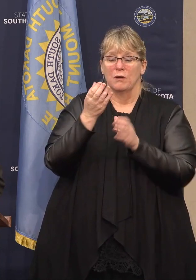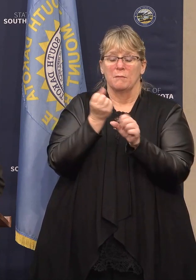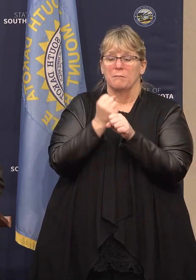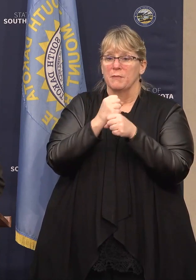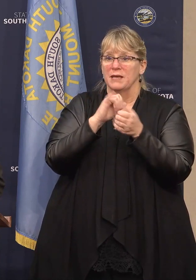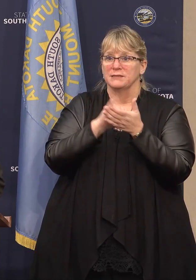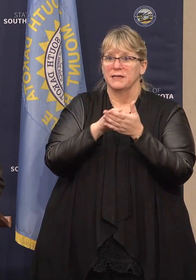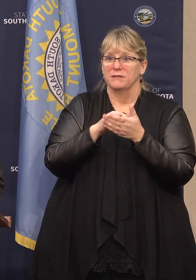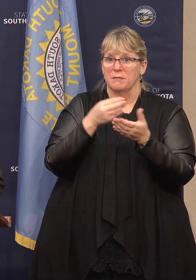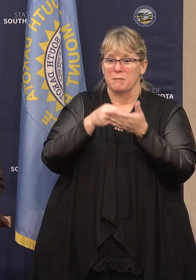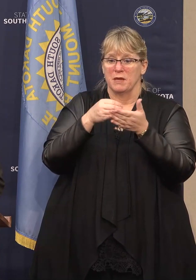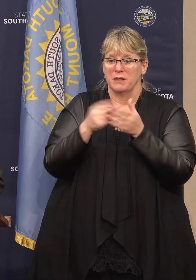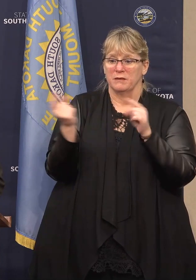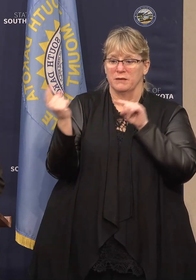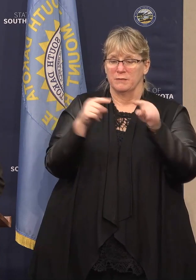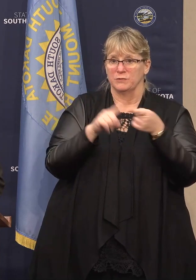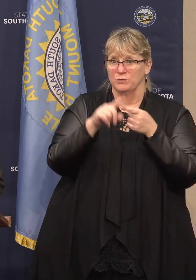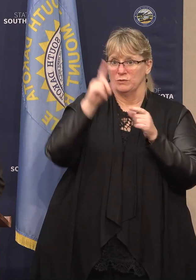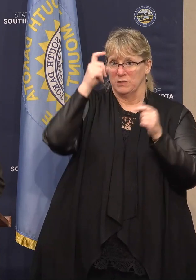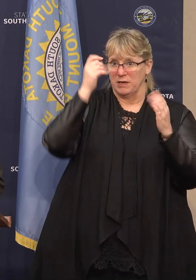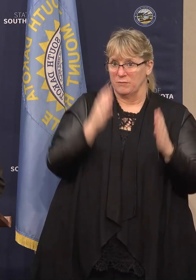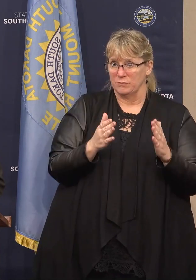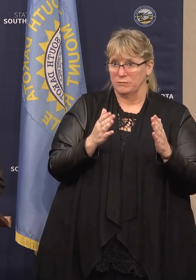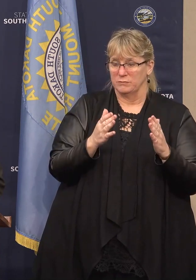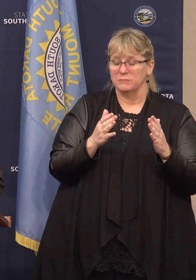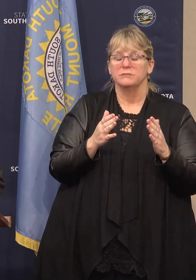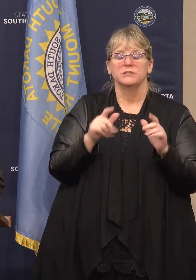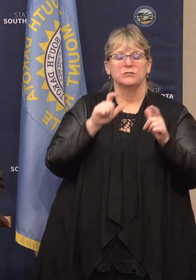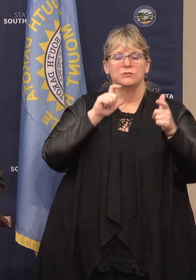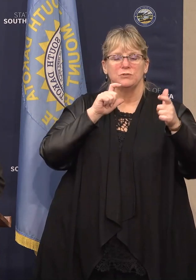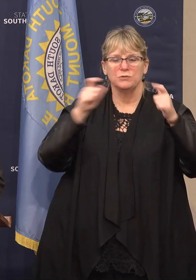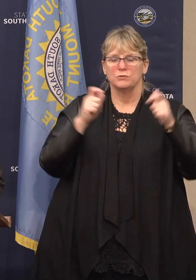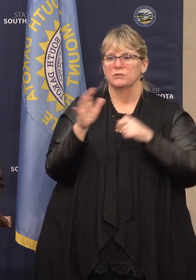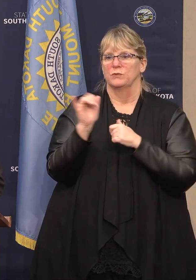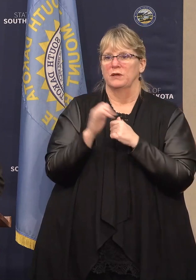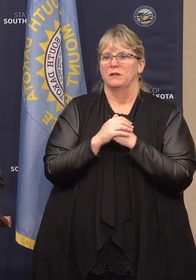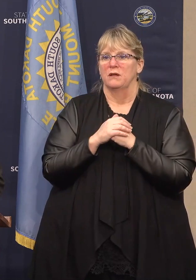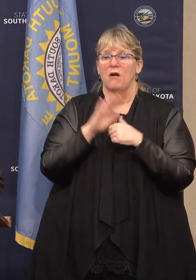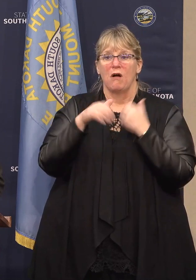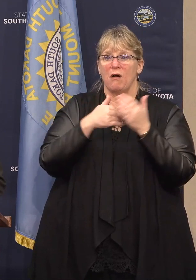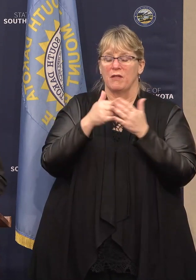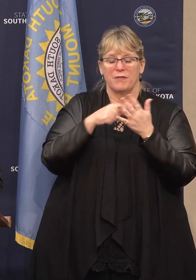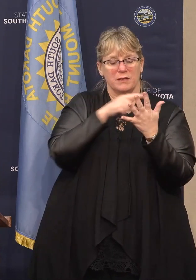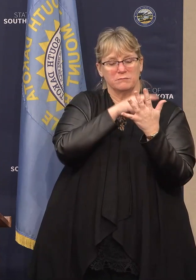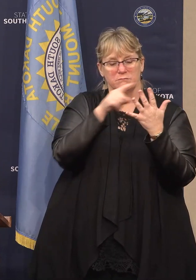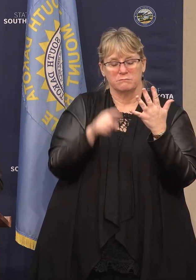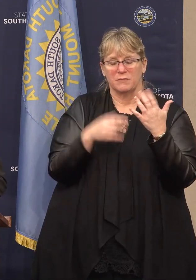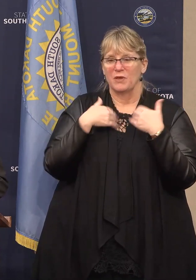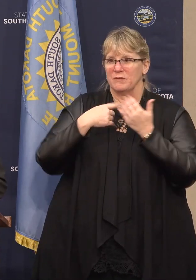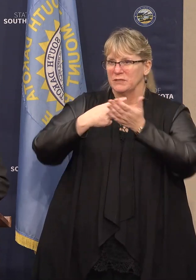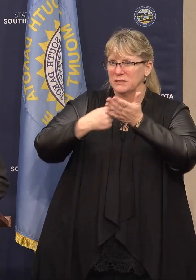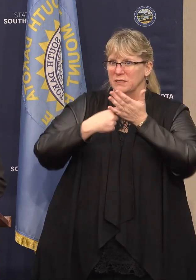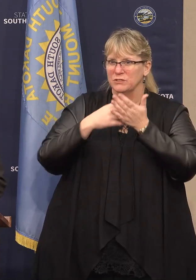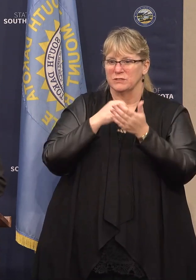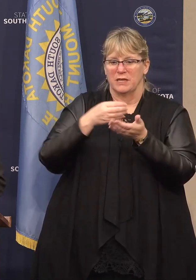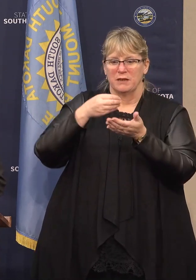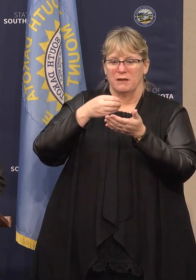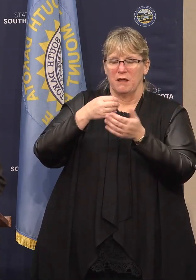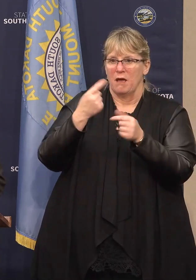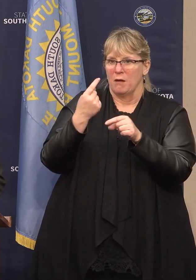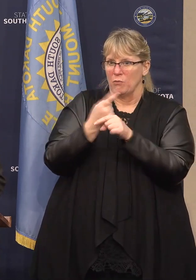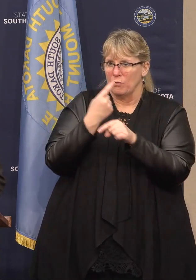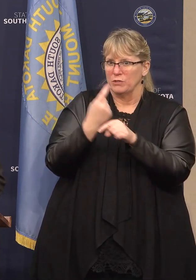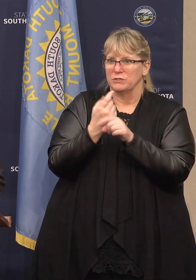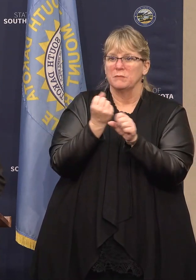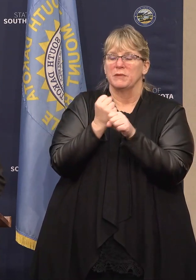revenues that come into the state government are pretty significant as well. And all of those things, when they're having discussions in appropriations committee and